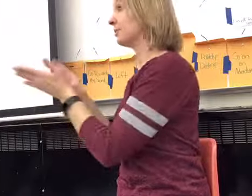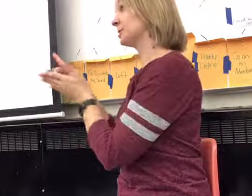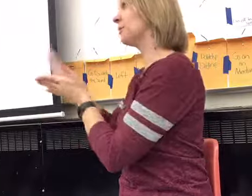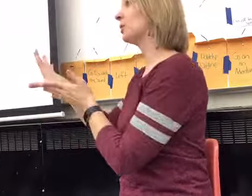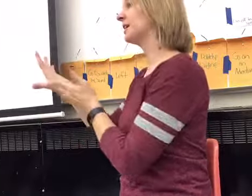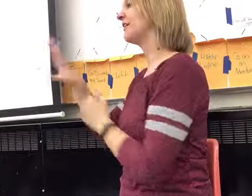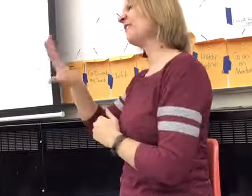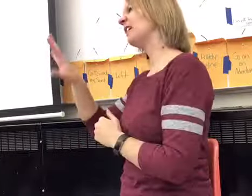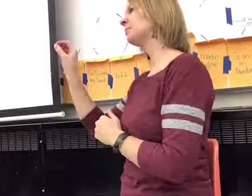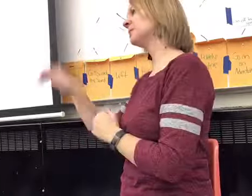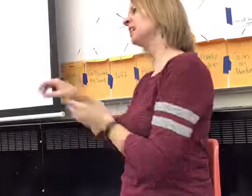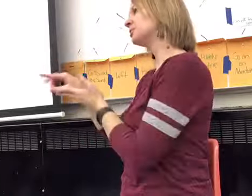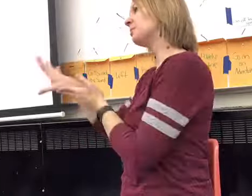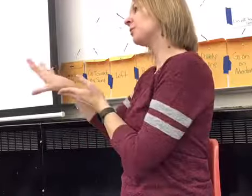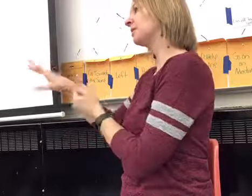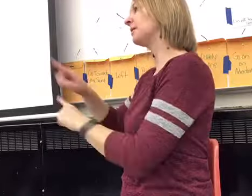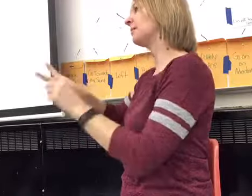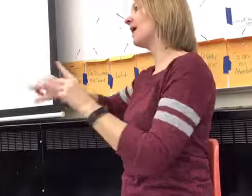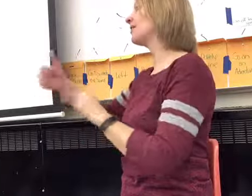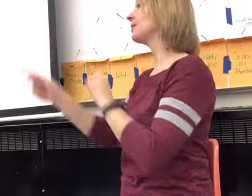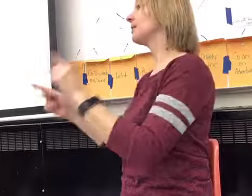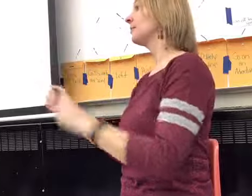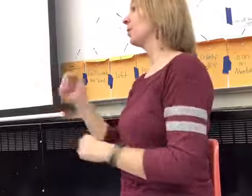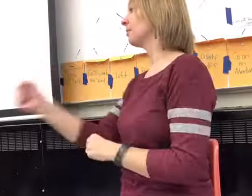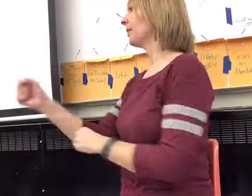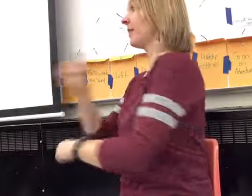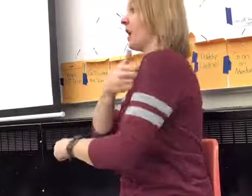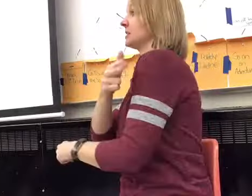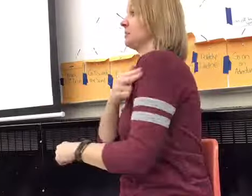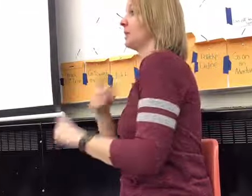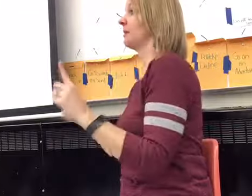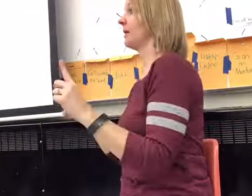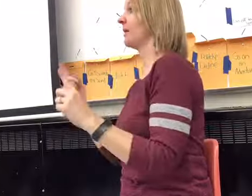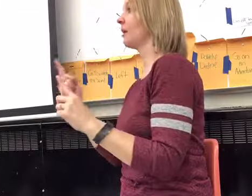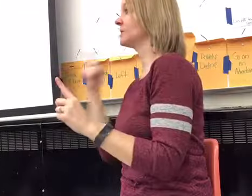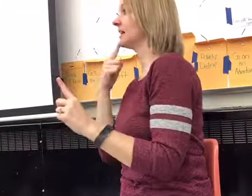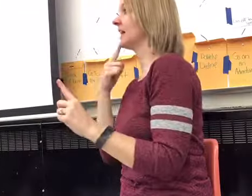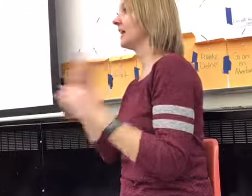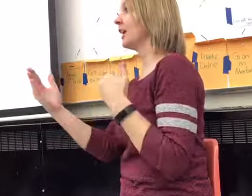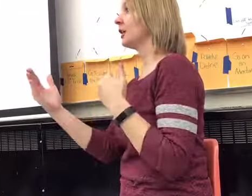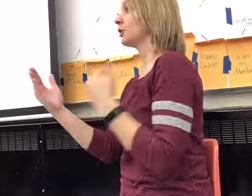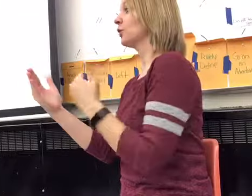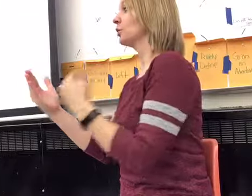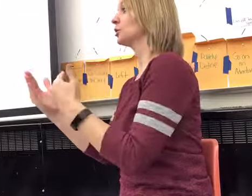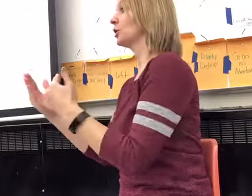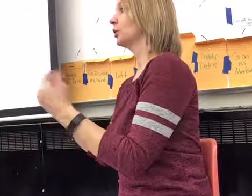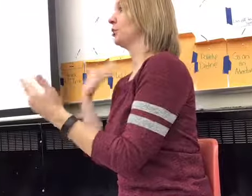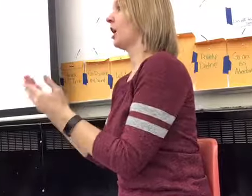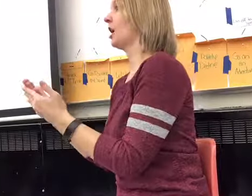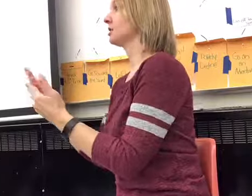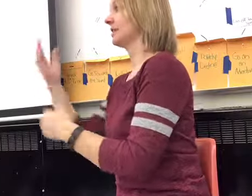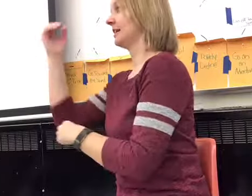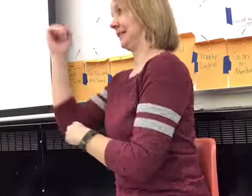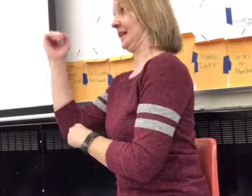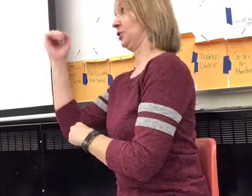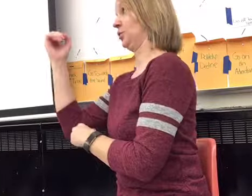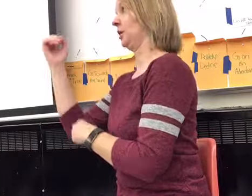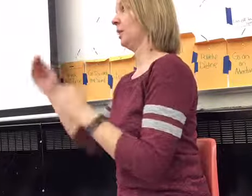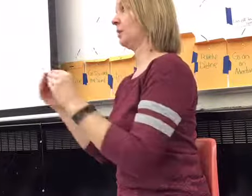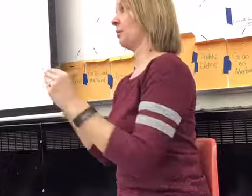were deported. Other people were put in the hospital, but they would always say that the closer you got to the Statue of Liberty, the more likely you were to die. And then they